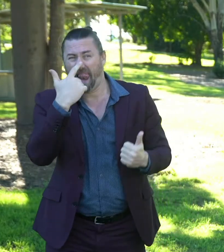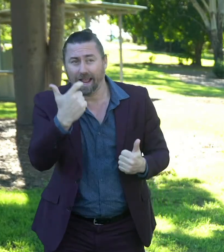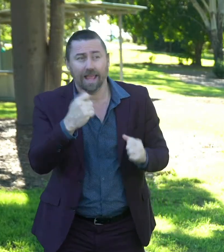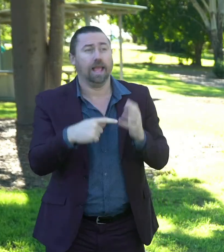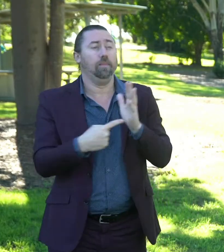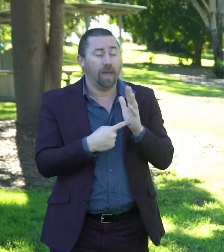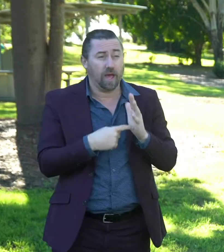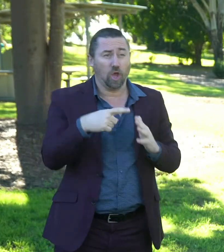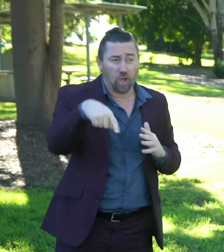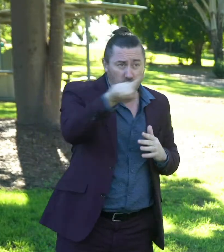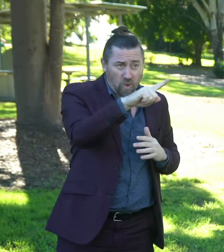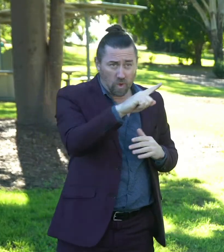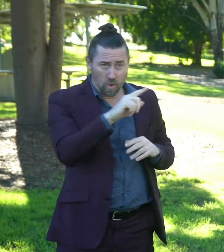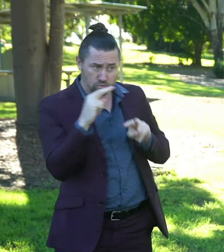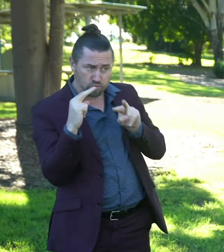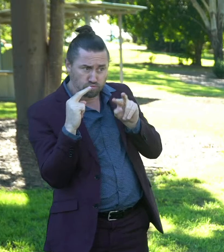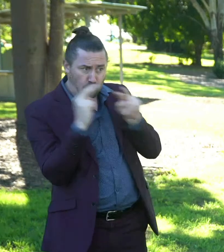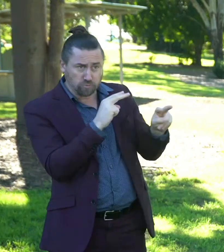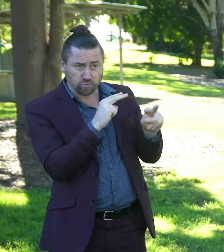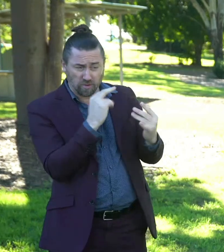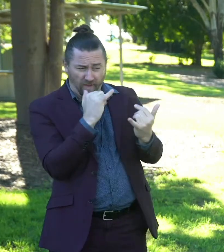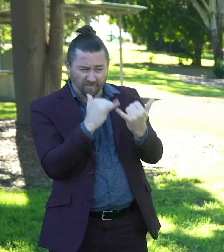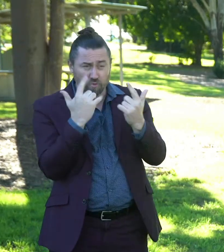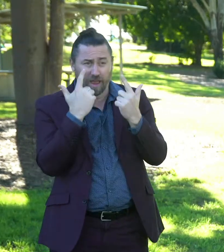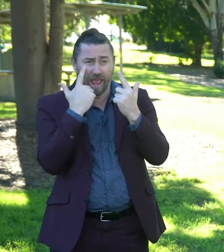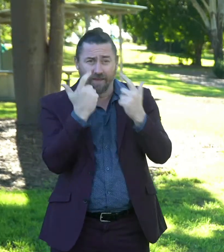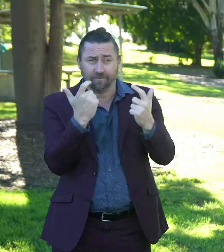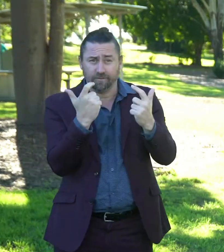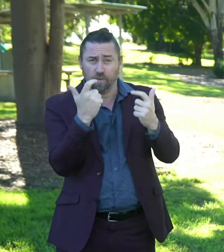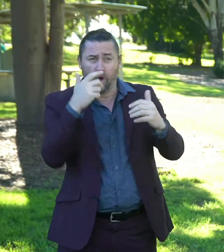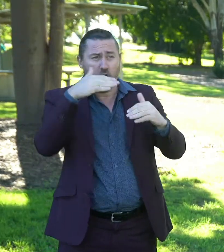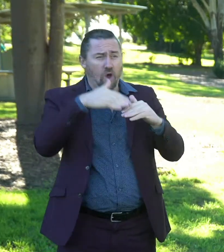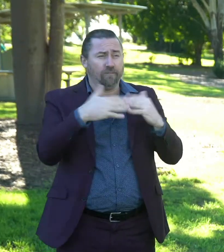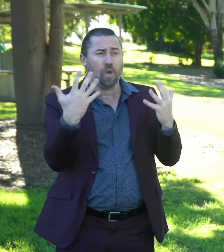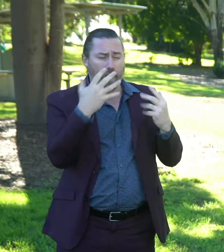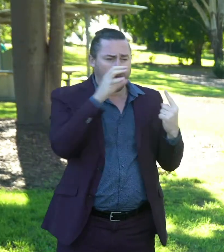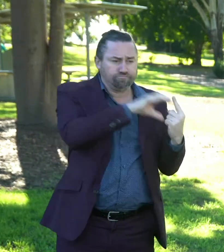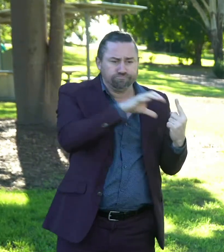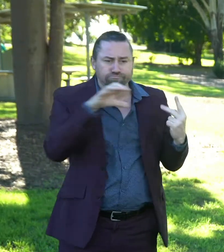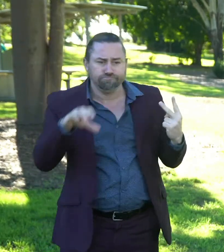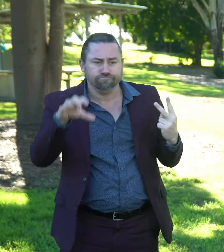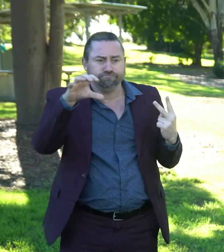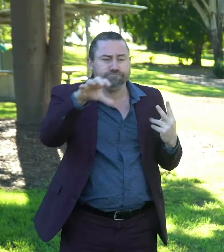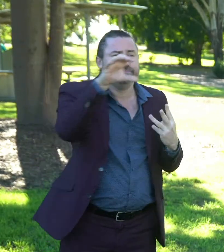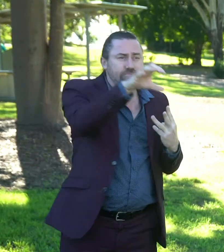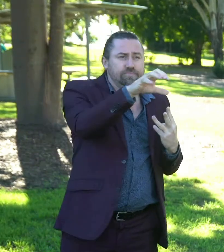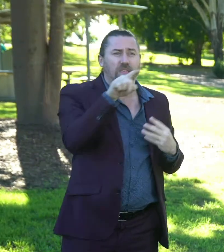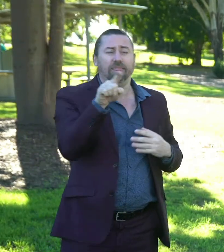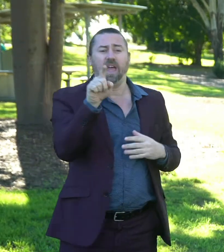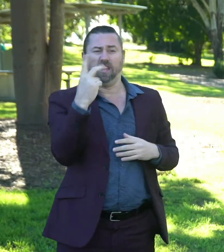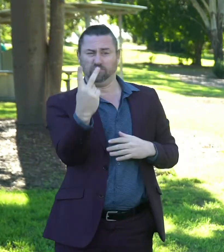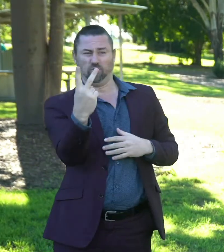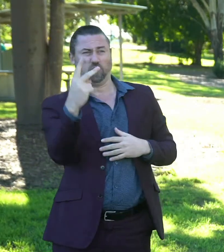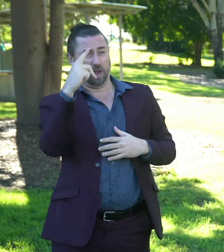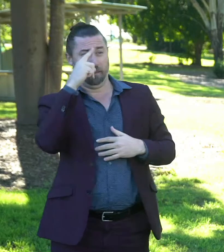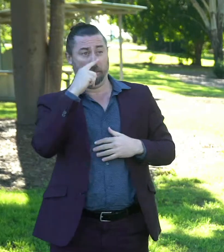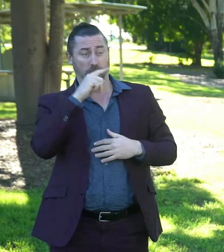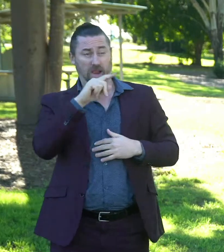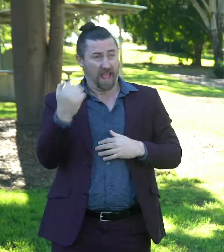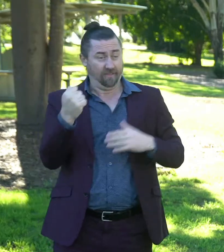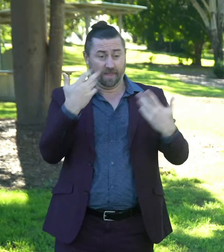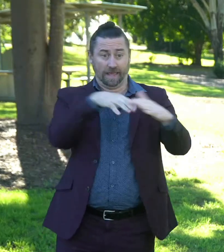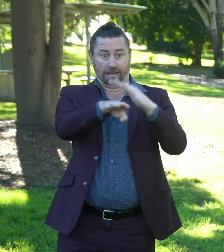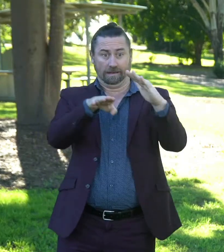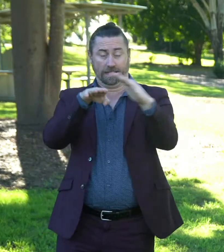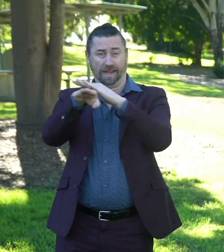everyone, listen to what Dr. Young has to say about those venue sites of where the two people have been